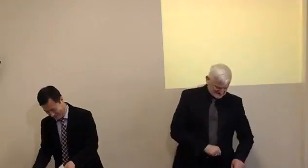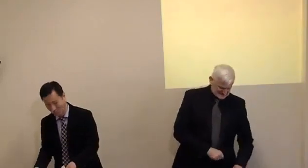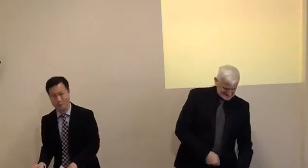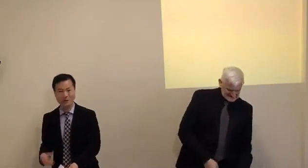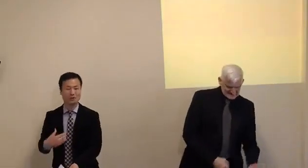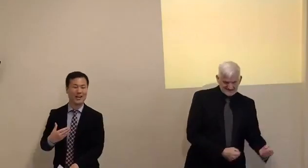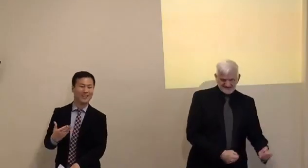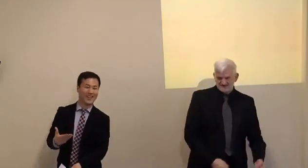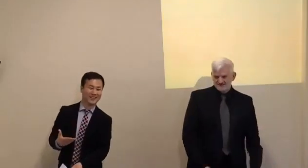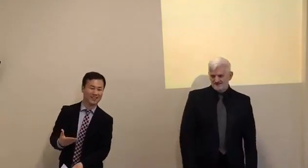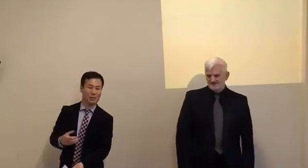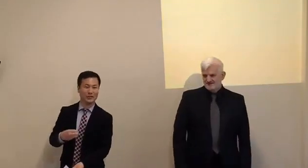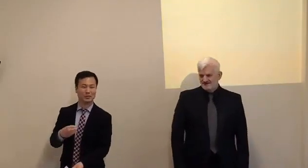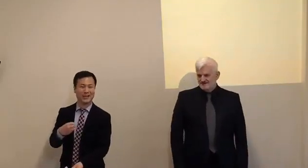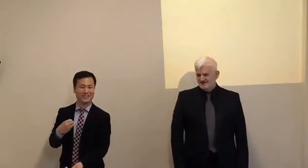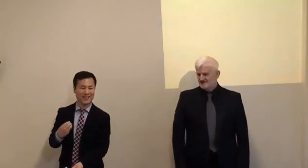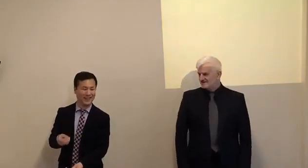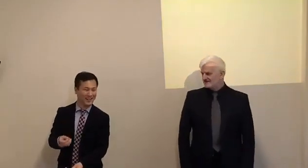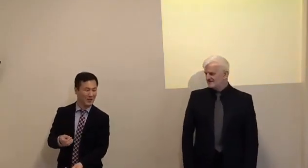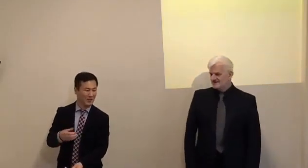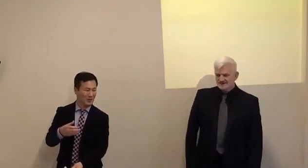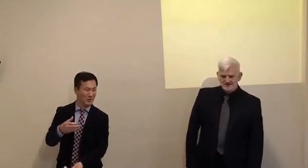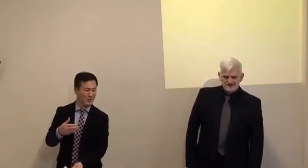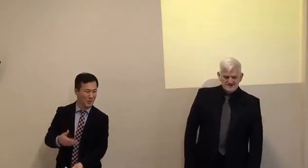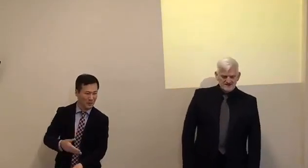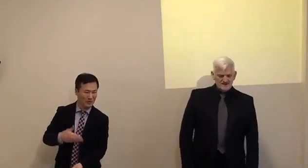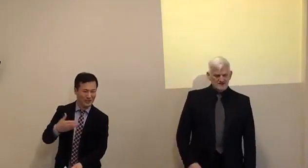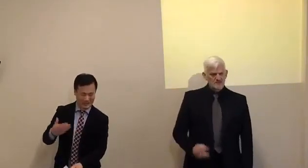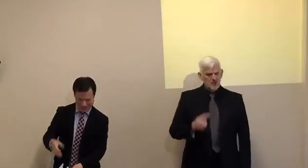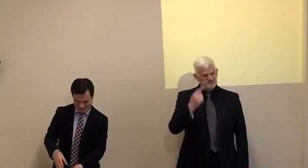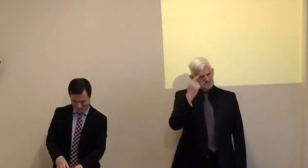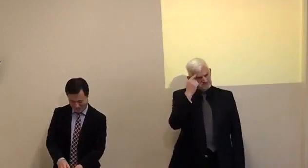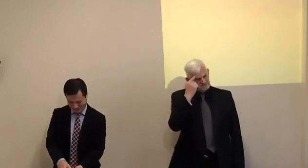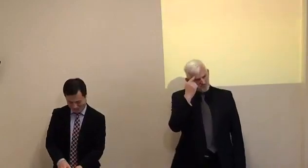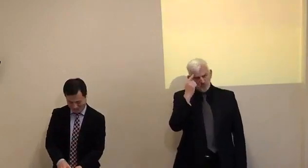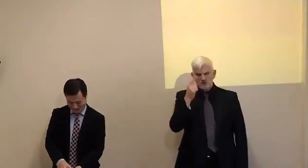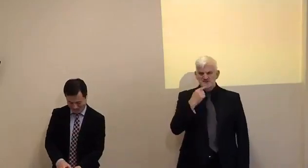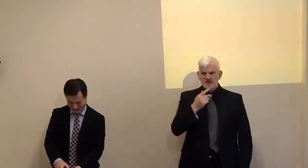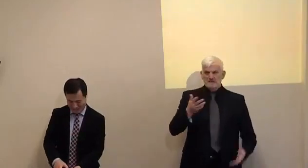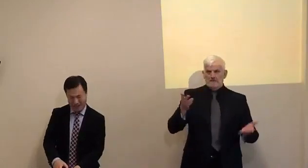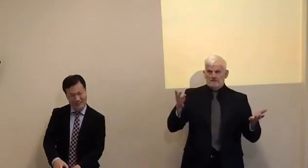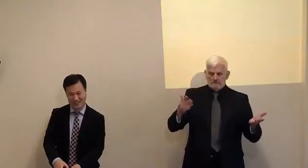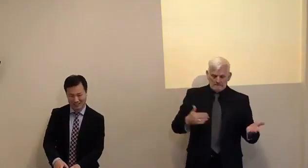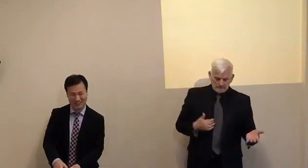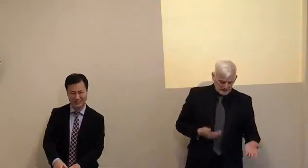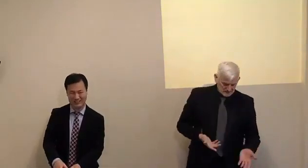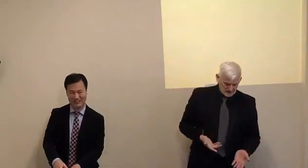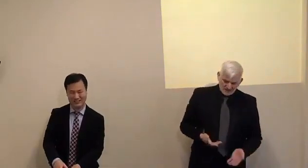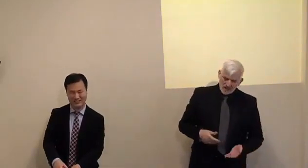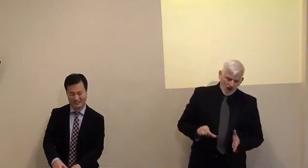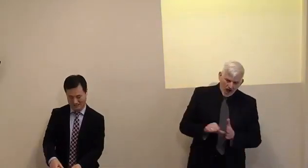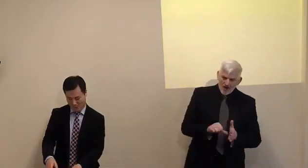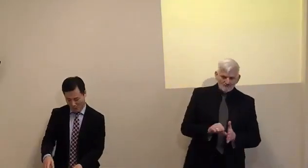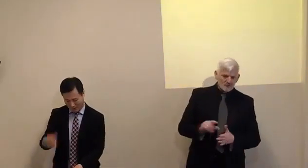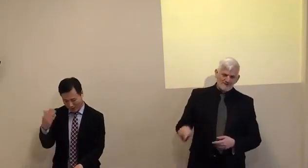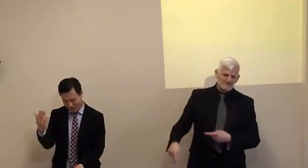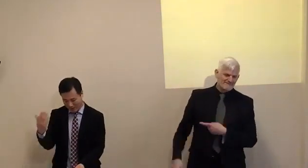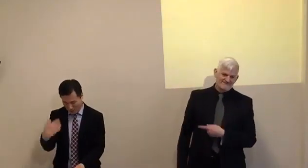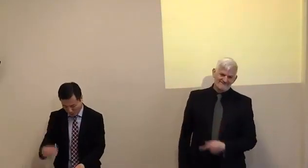So what should I think? What should I say on these things? I struggled whether God really called